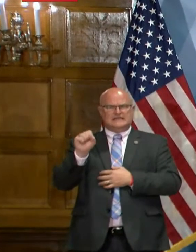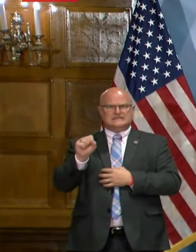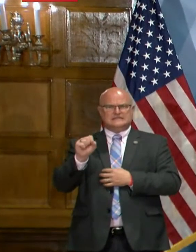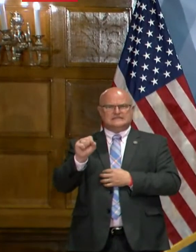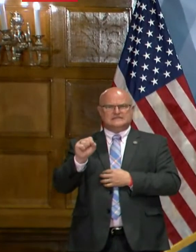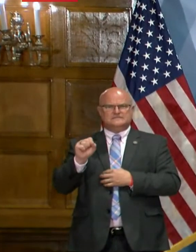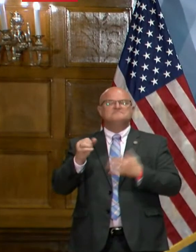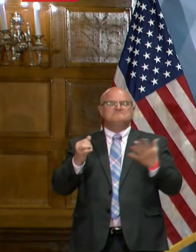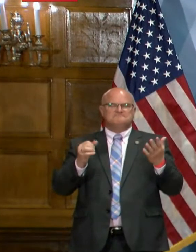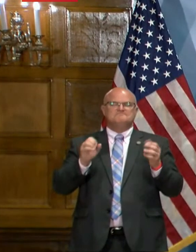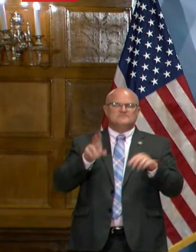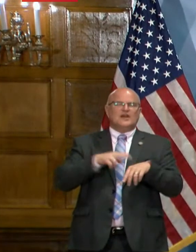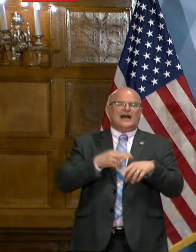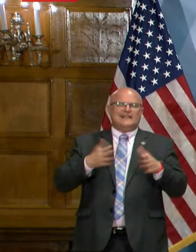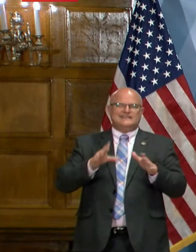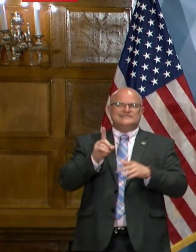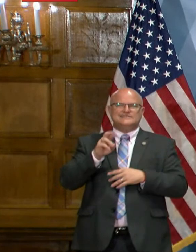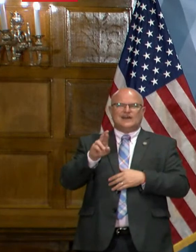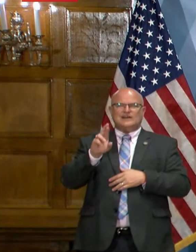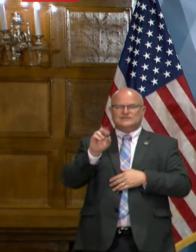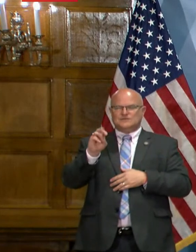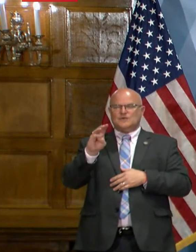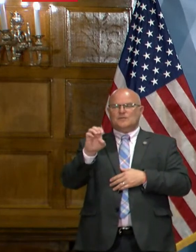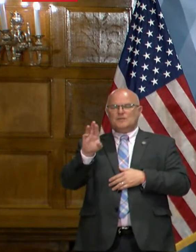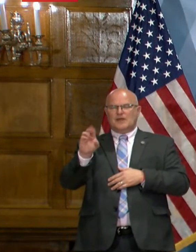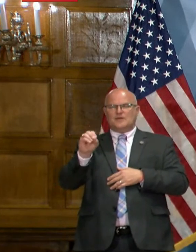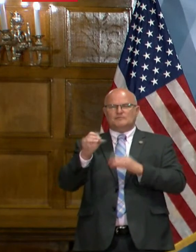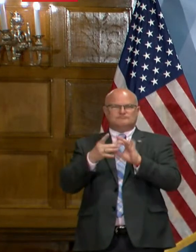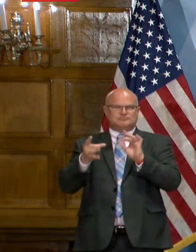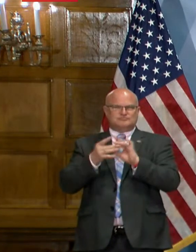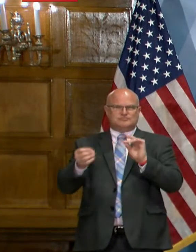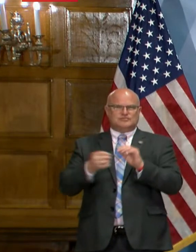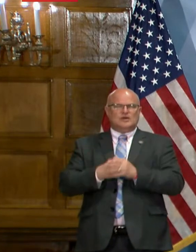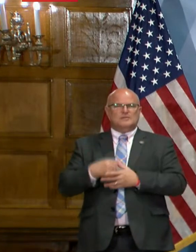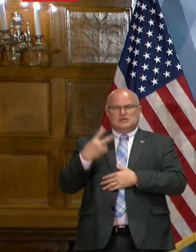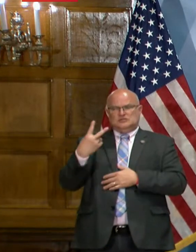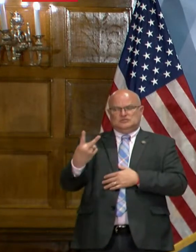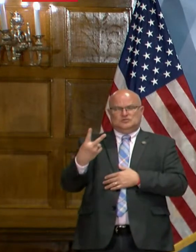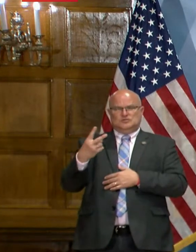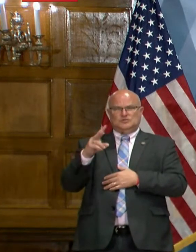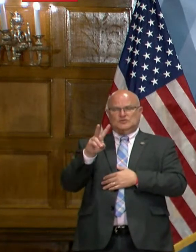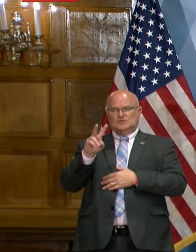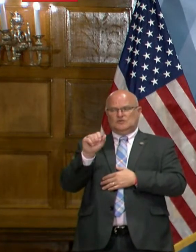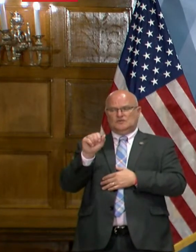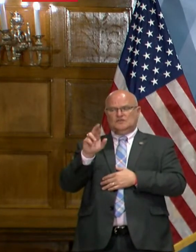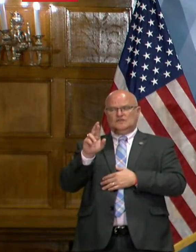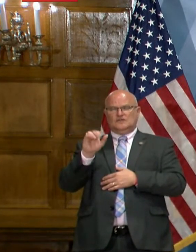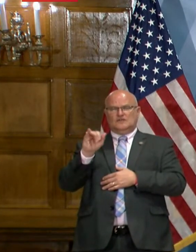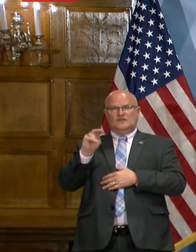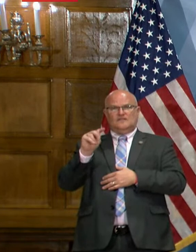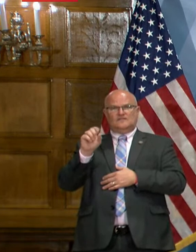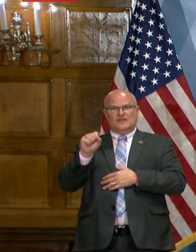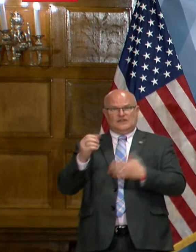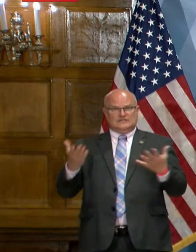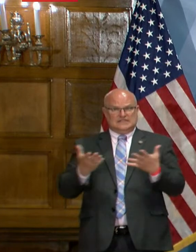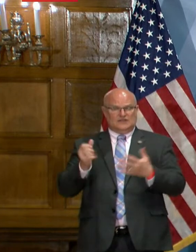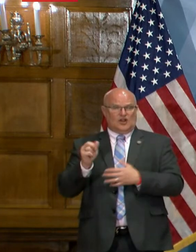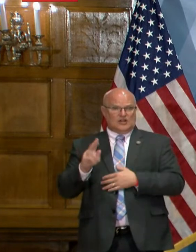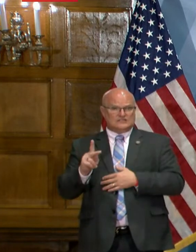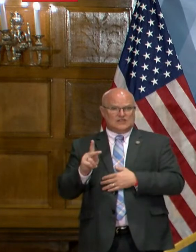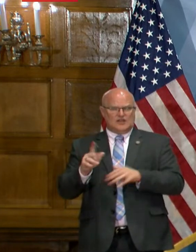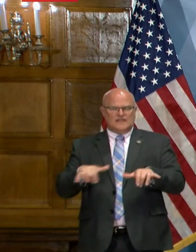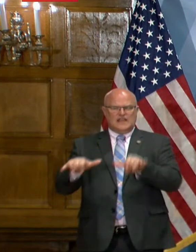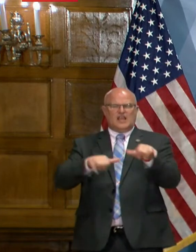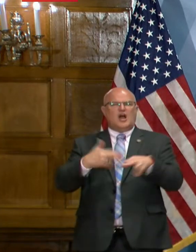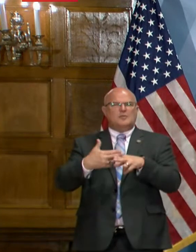And I'll, of course, let Dr. Romero comment in a moment, but there's two variants that are present in Arkansas, and I'll give the